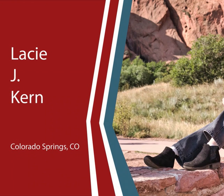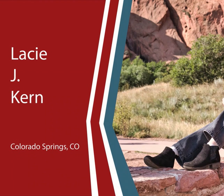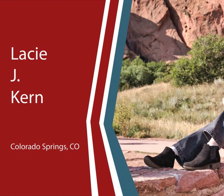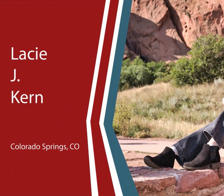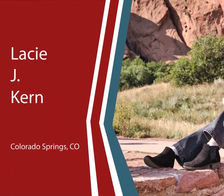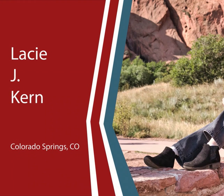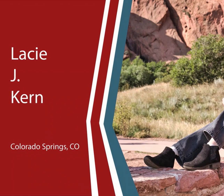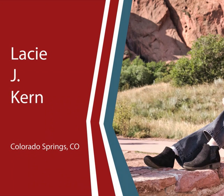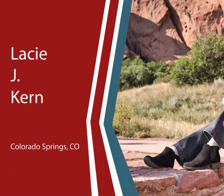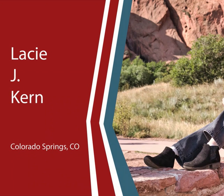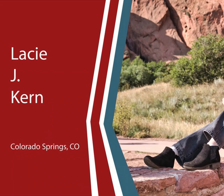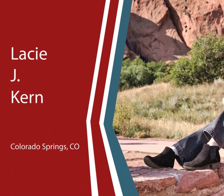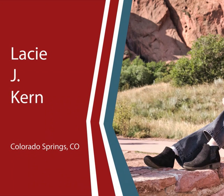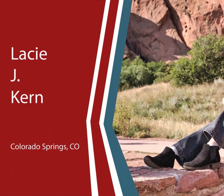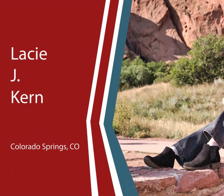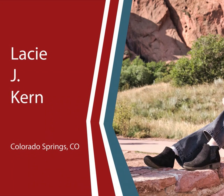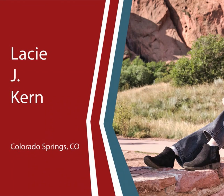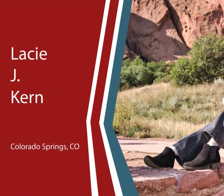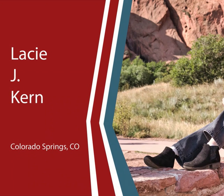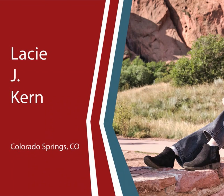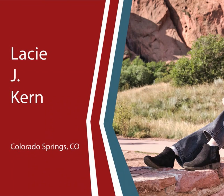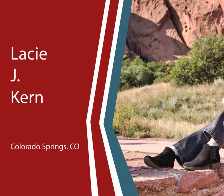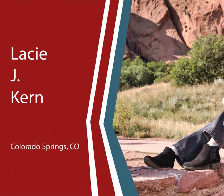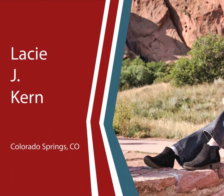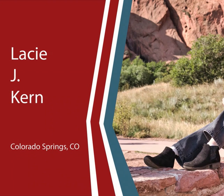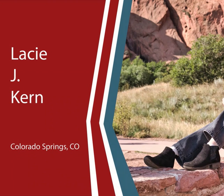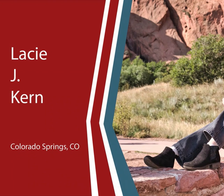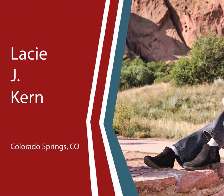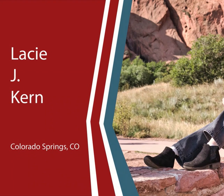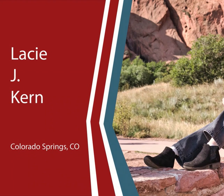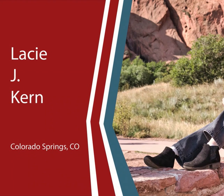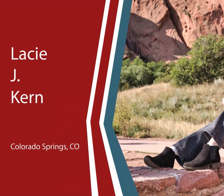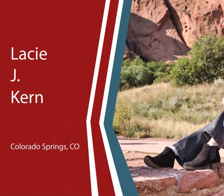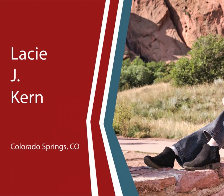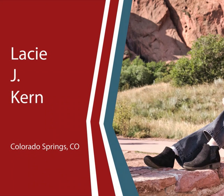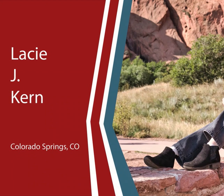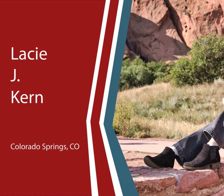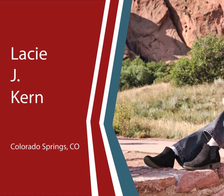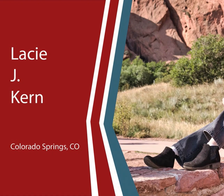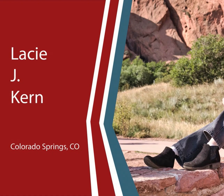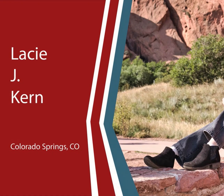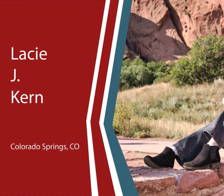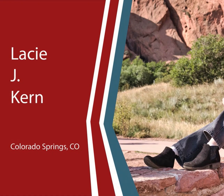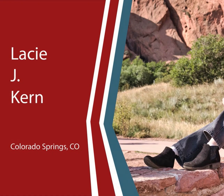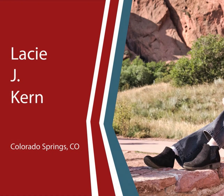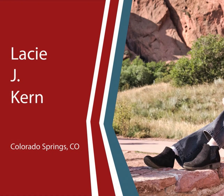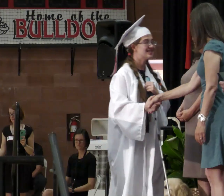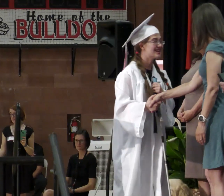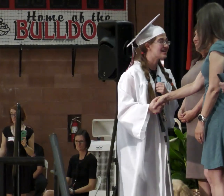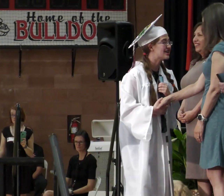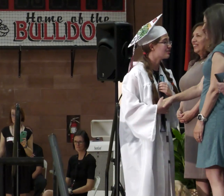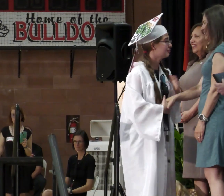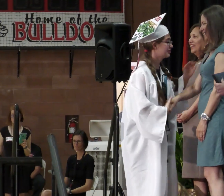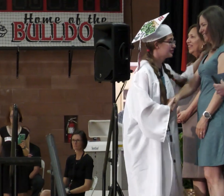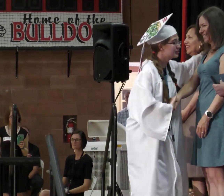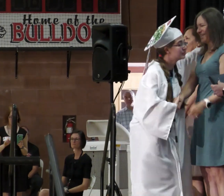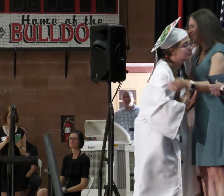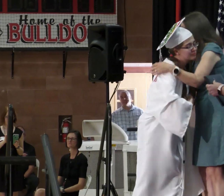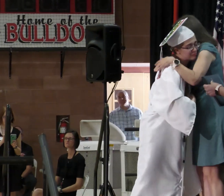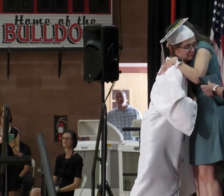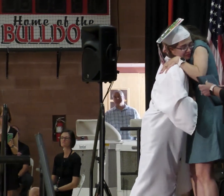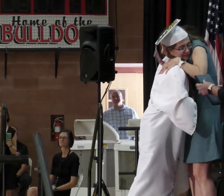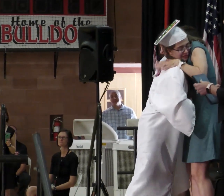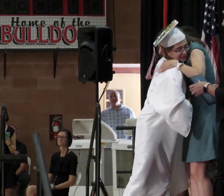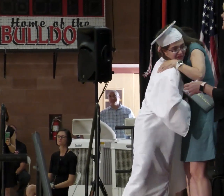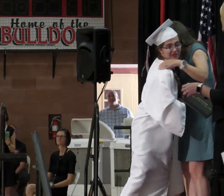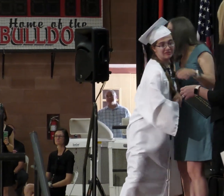Lacey's walking up the steps Shaking Yolanda's hand She's shaking Michelle's hand And